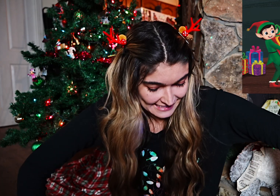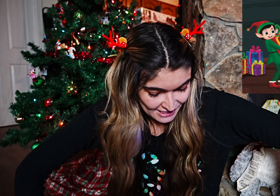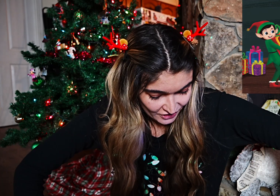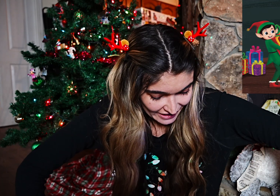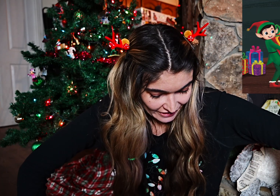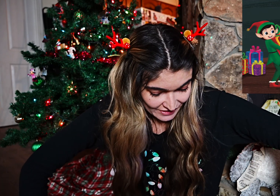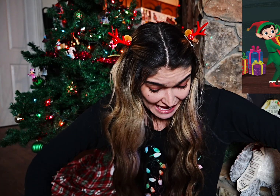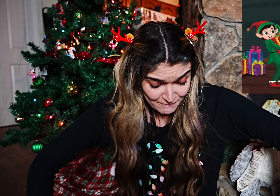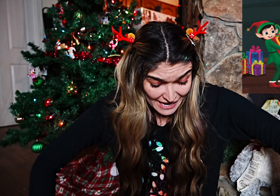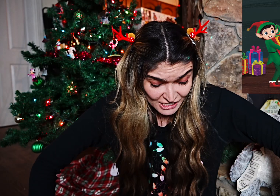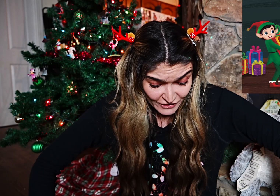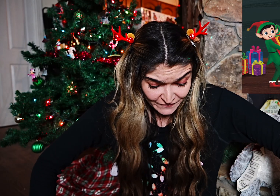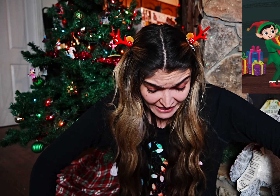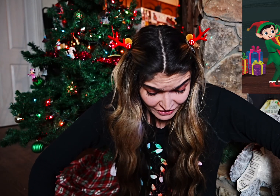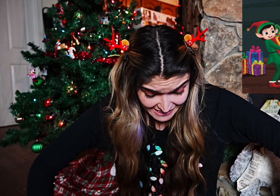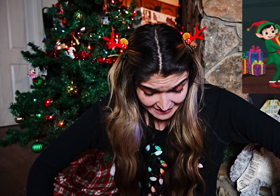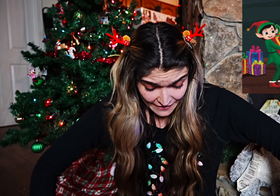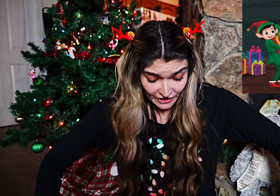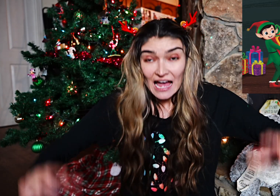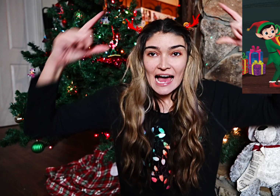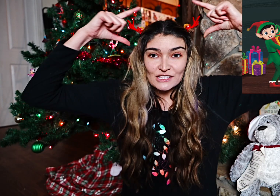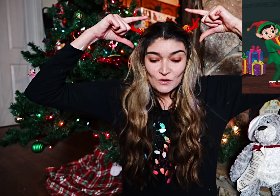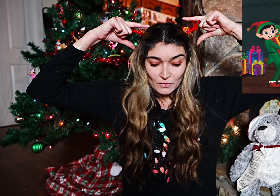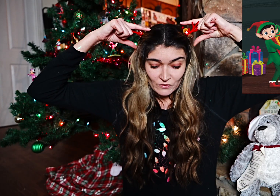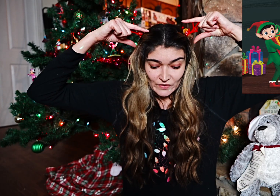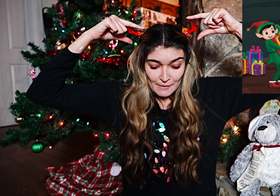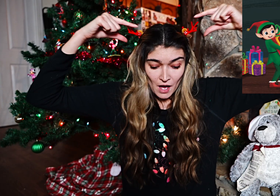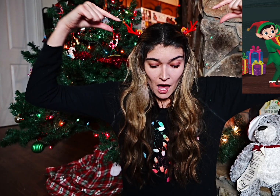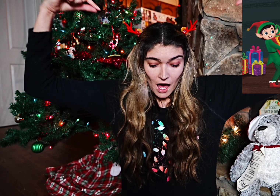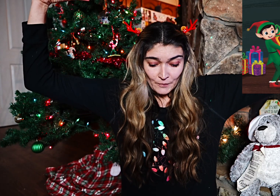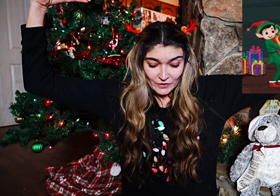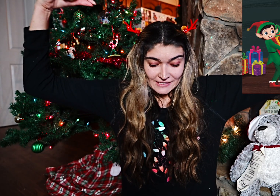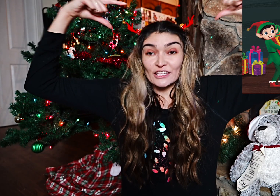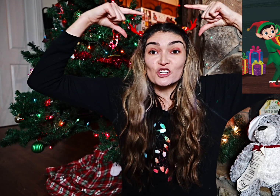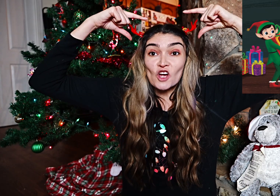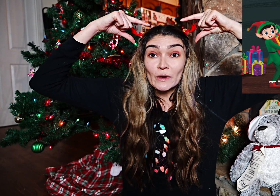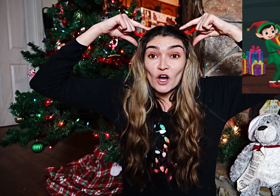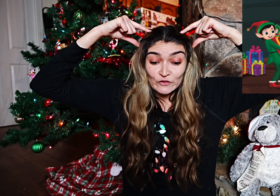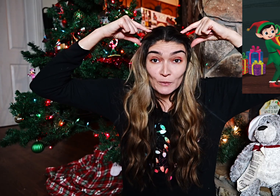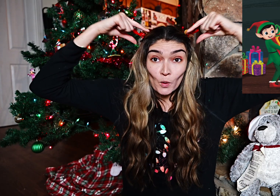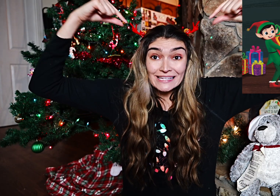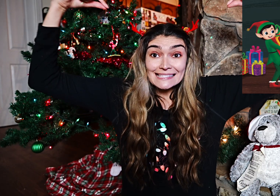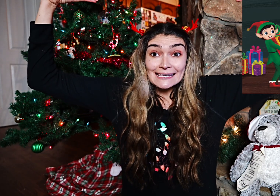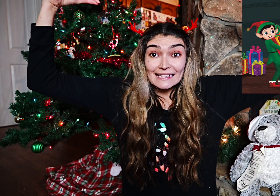to your ears and pinch your fingers together as you move them upwards like you're showing off your pointy